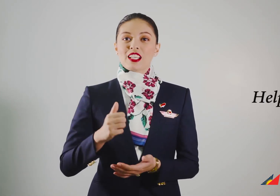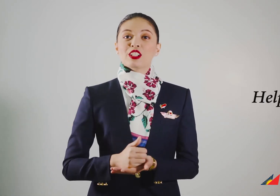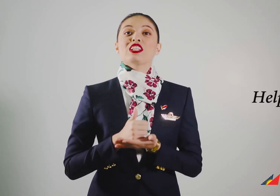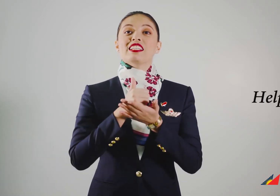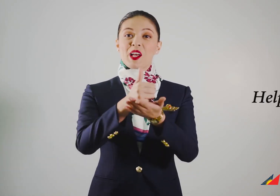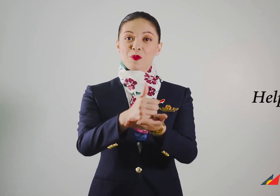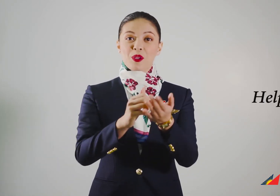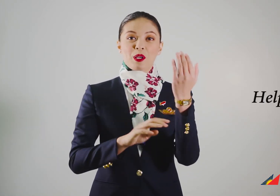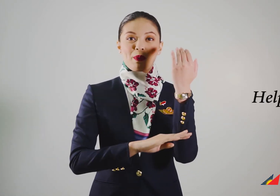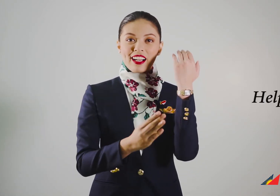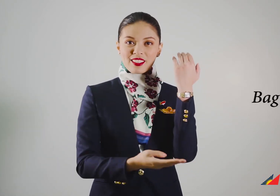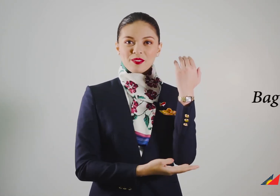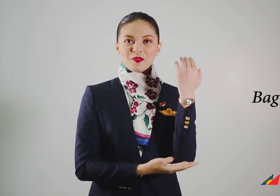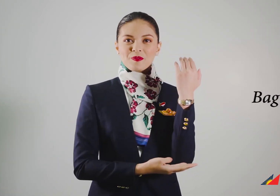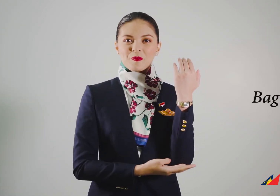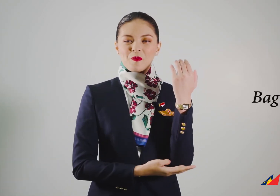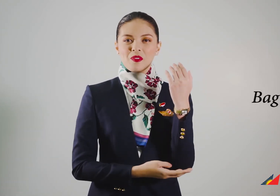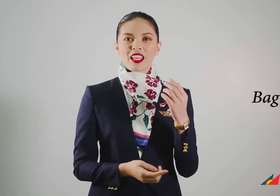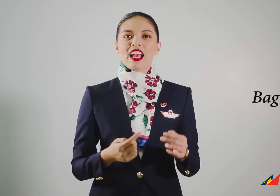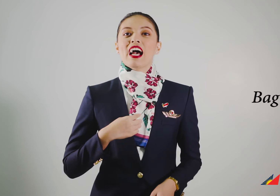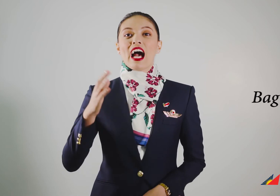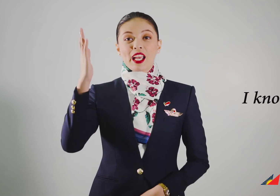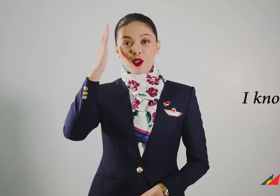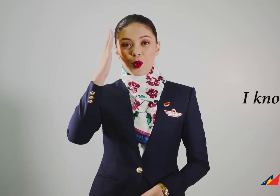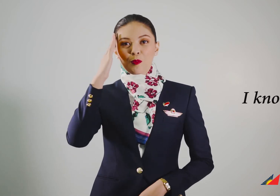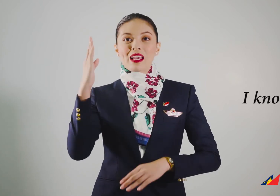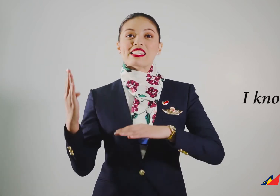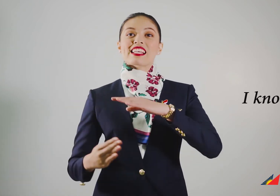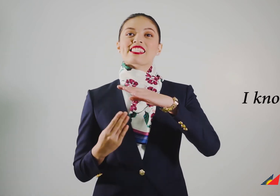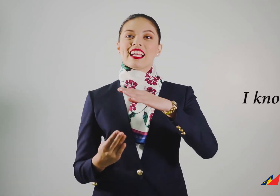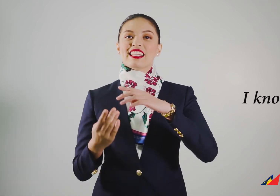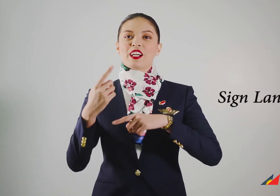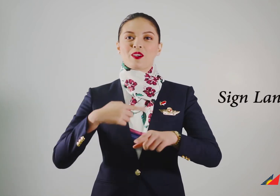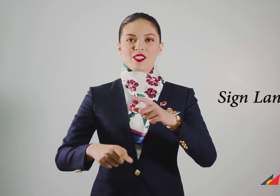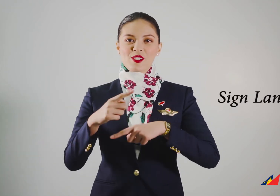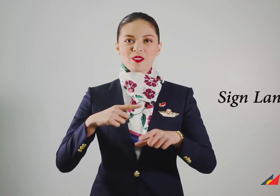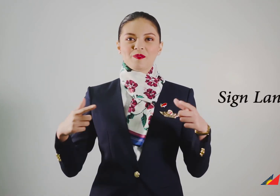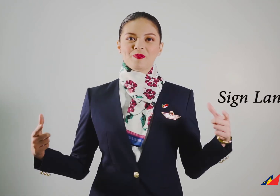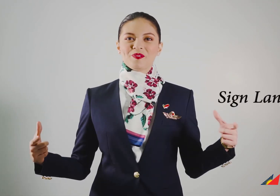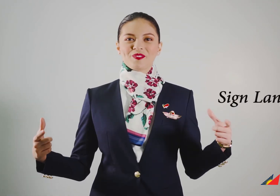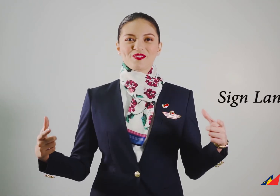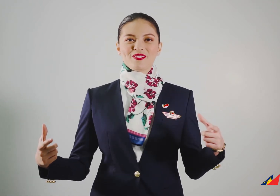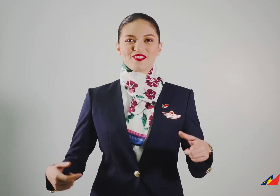You need help with your bag? I know basic sign language.